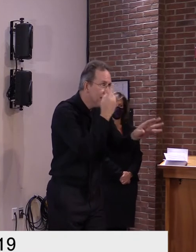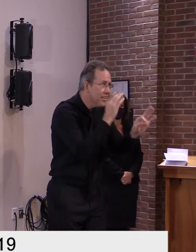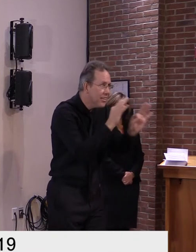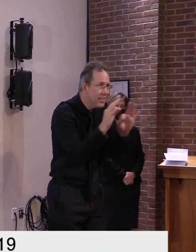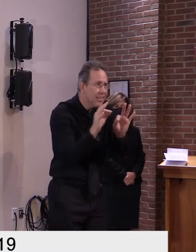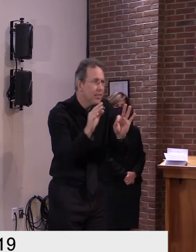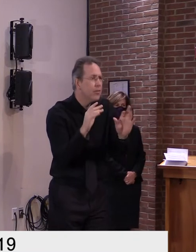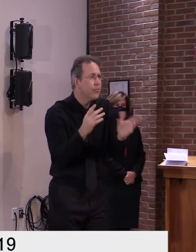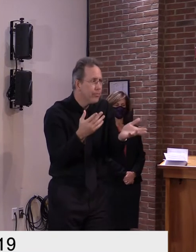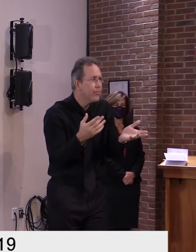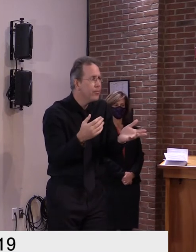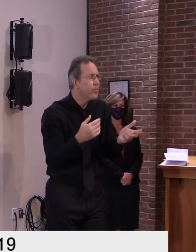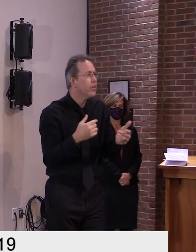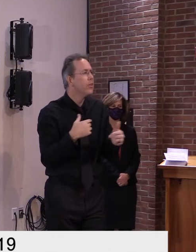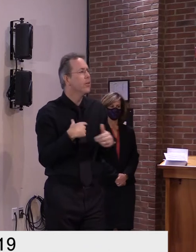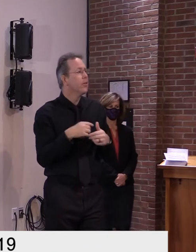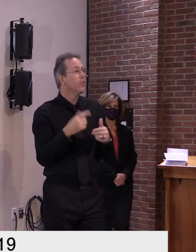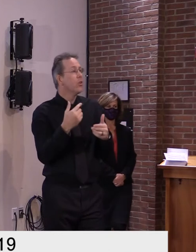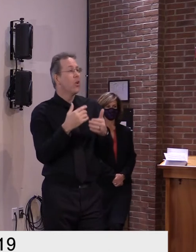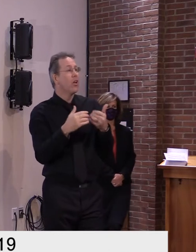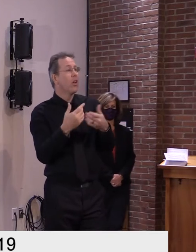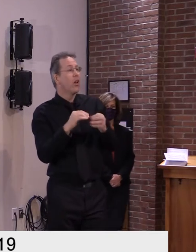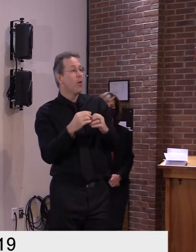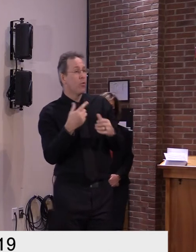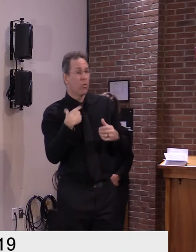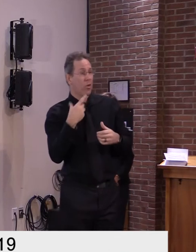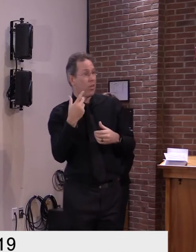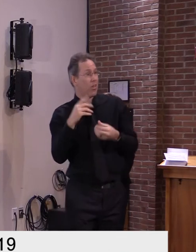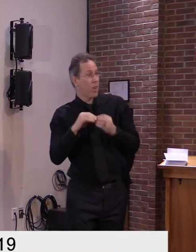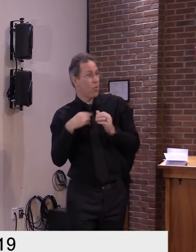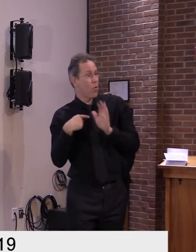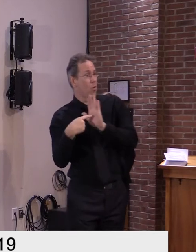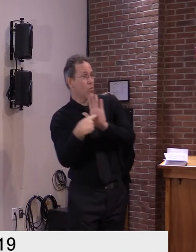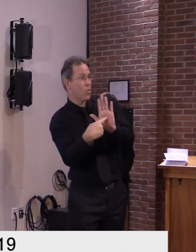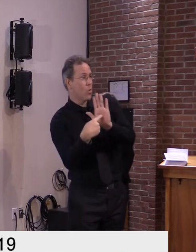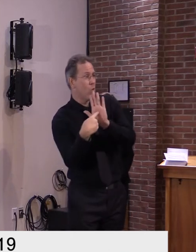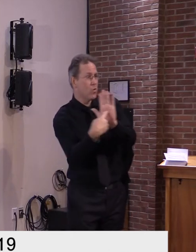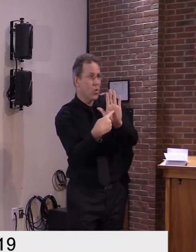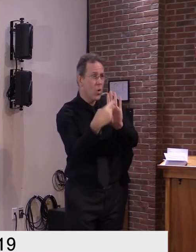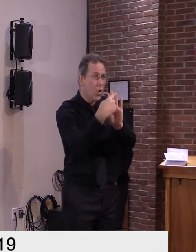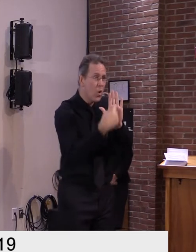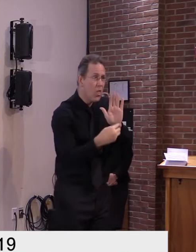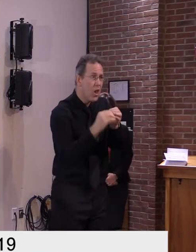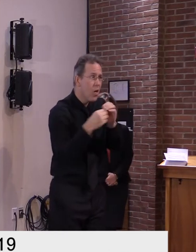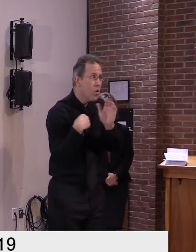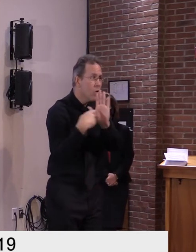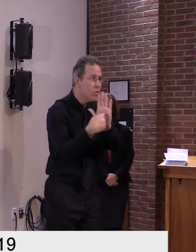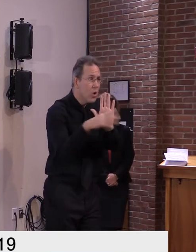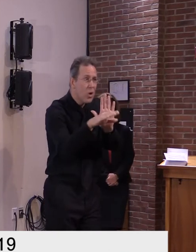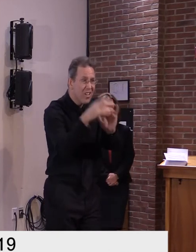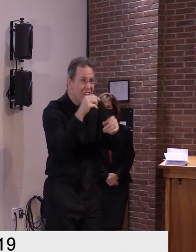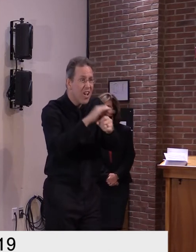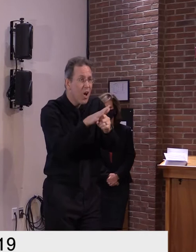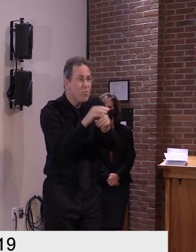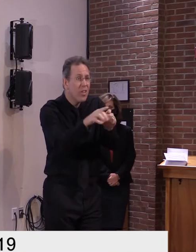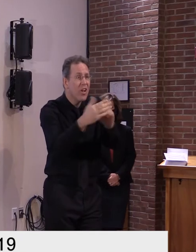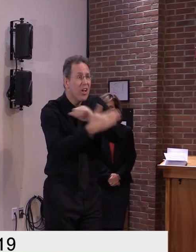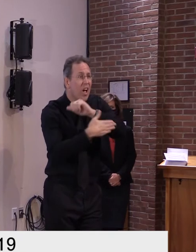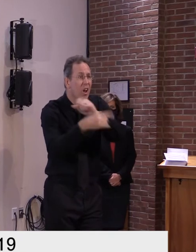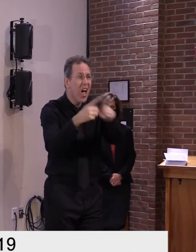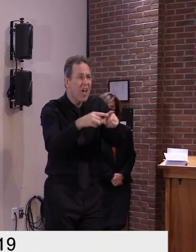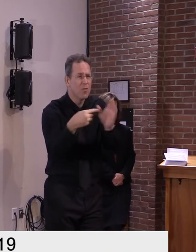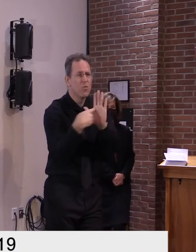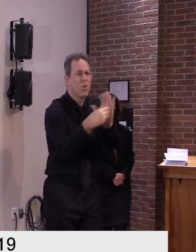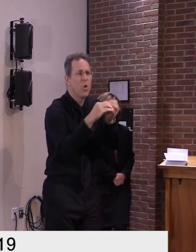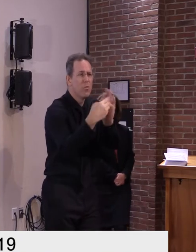them in terms of data, in terms of outbreaks up there, please keep them informed. And we had agreed to sort